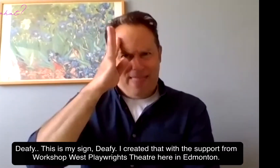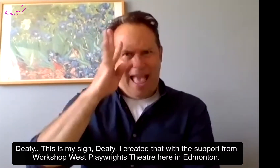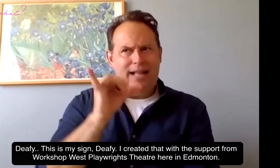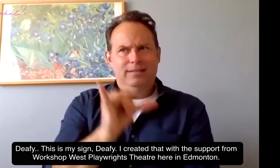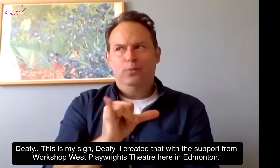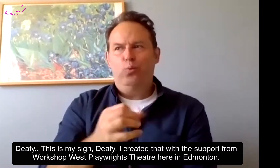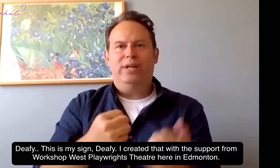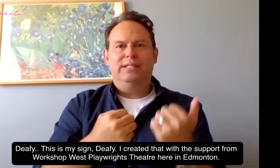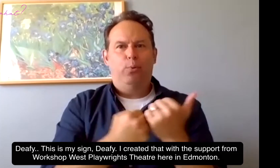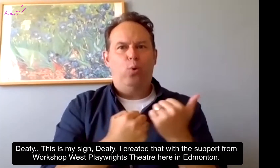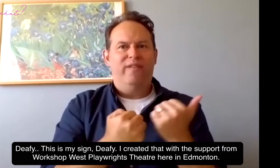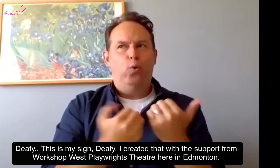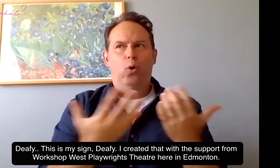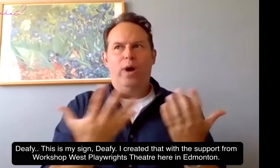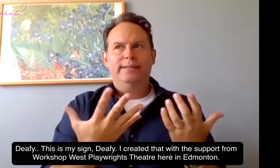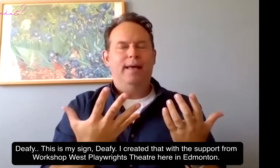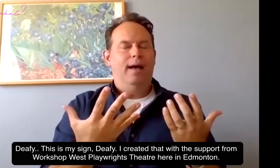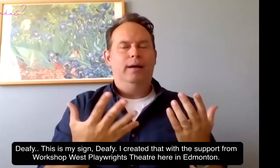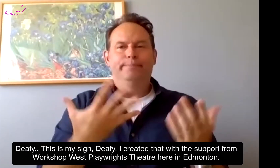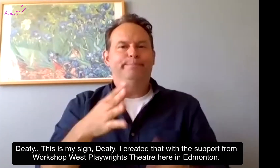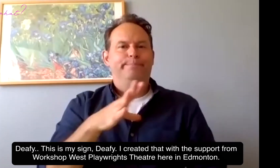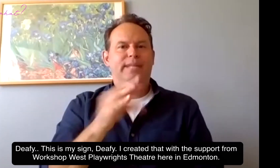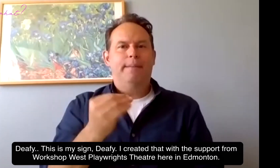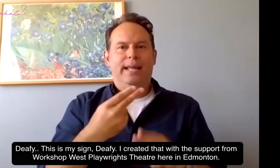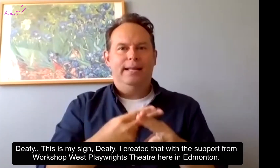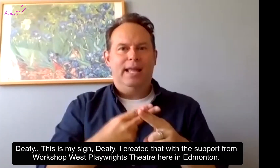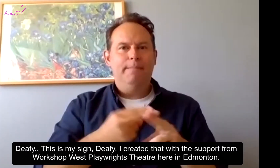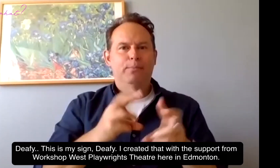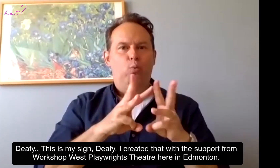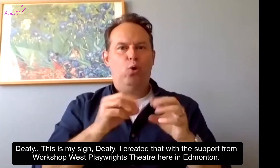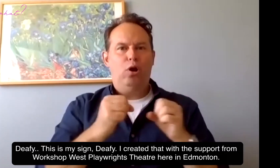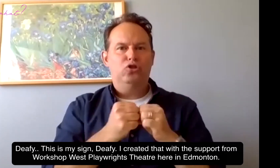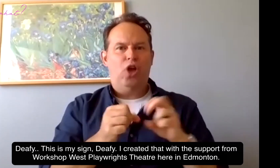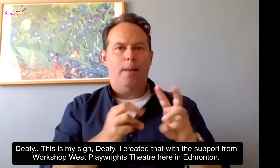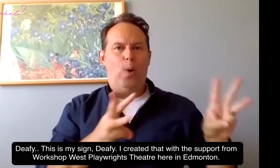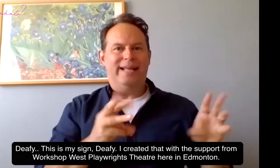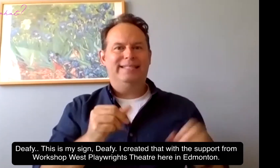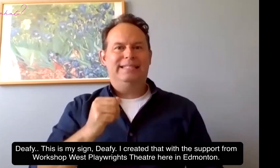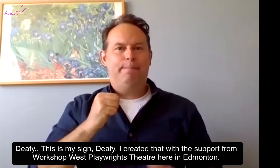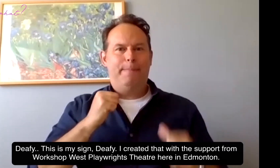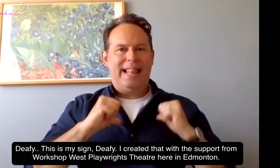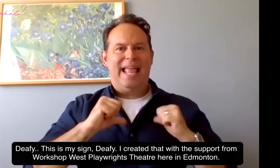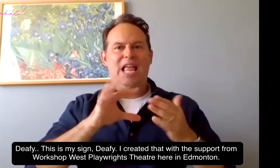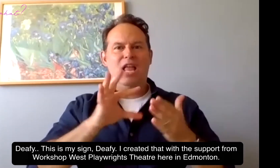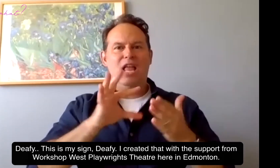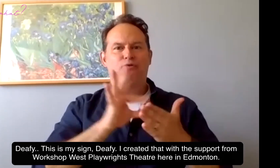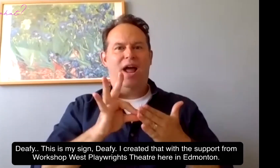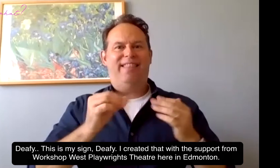I created that with the support from Workshop West Playwrights Theatre, here in Edmonton.